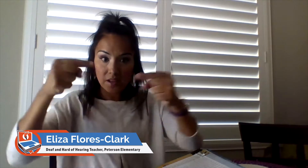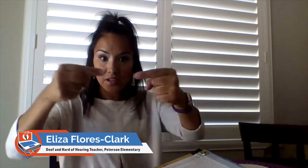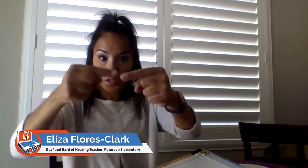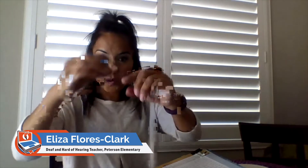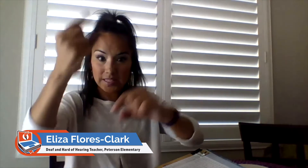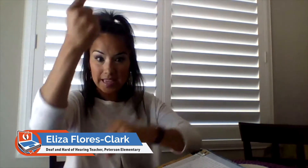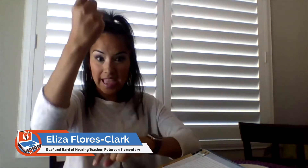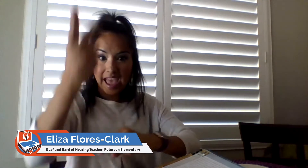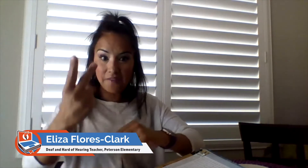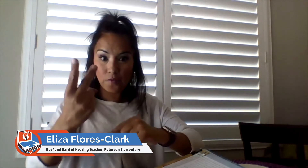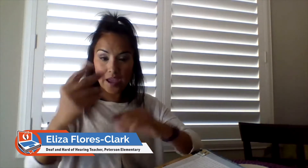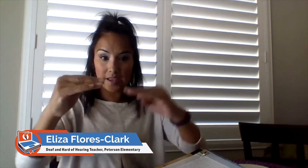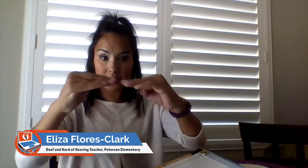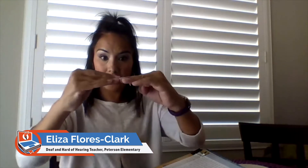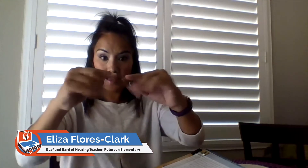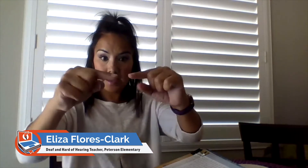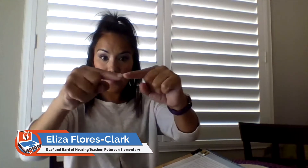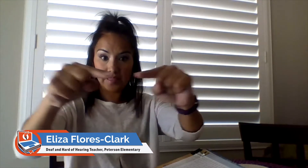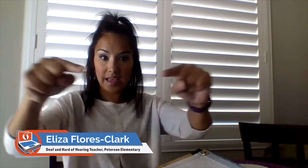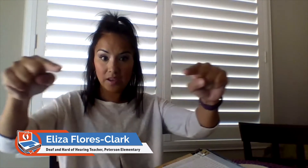so it's like half